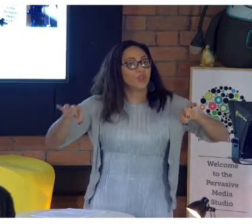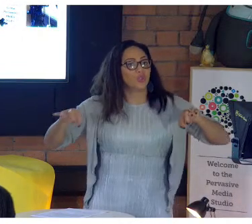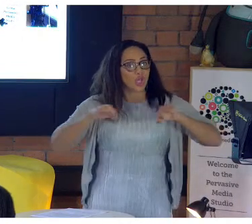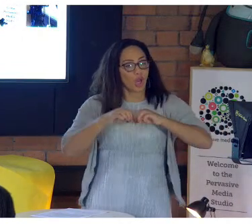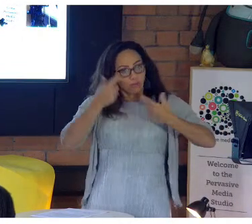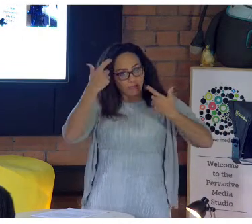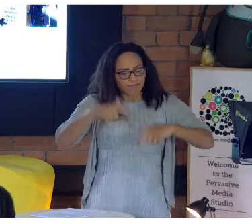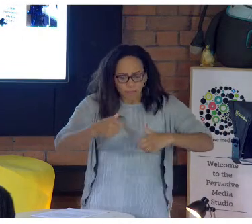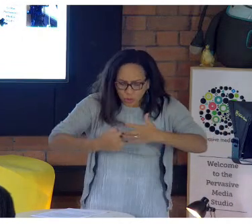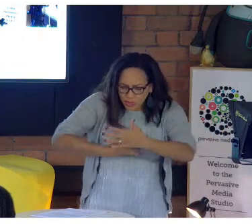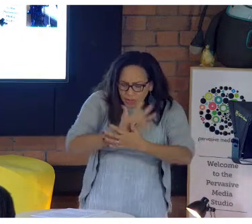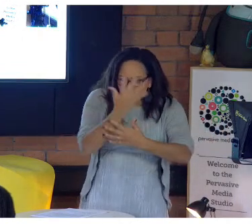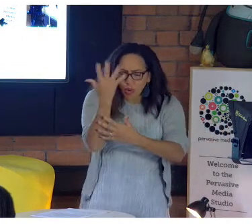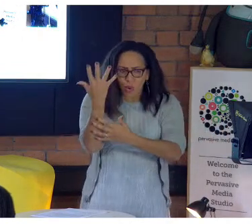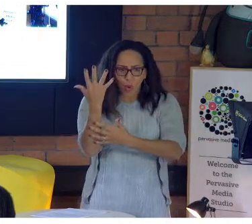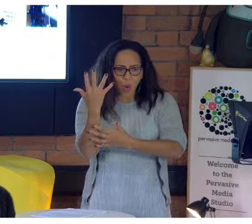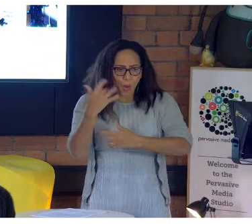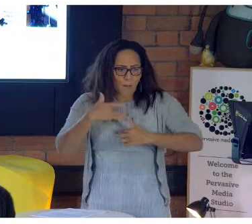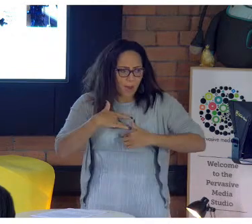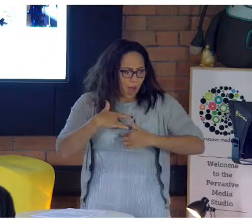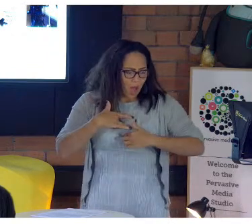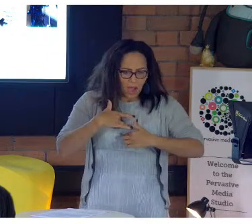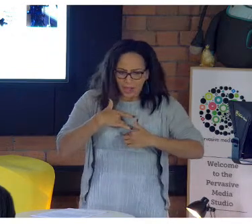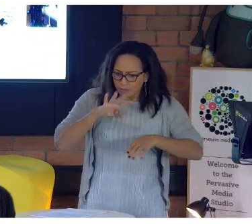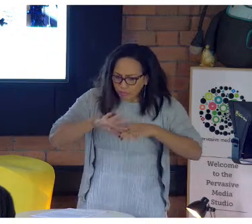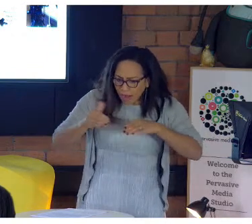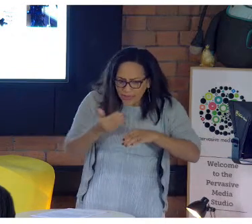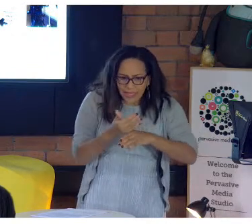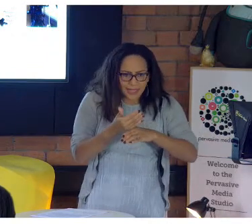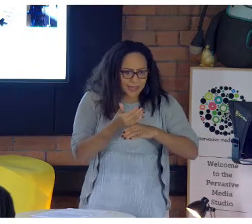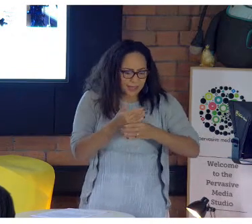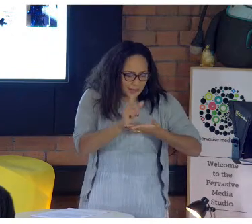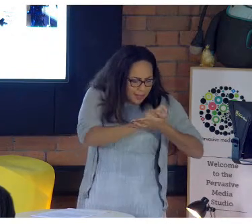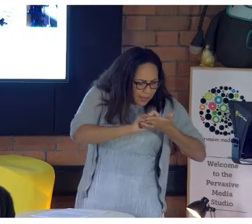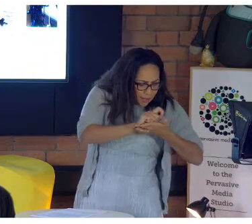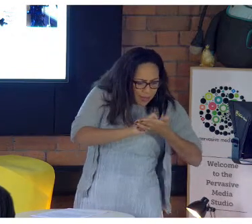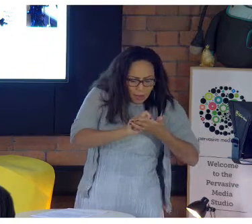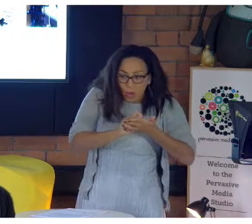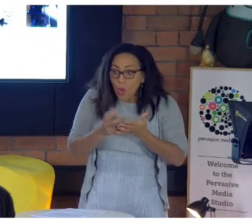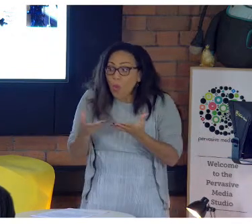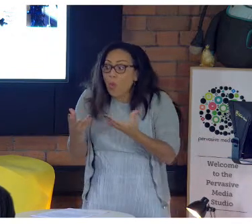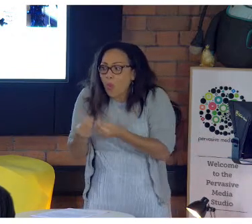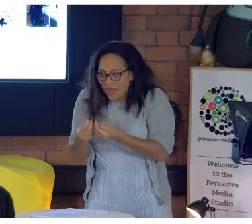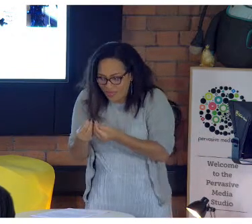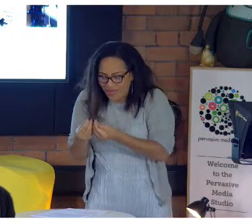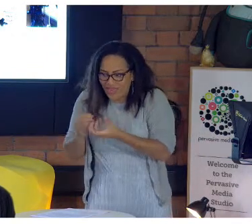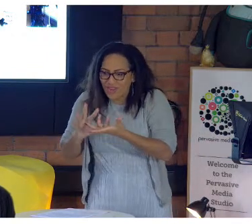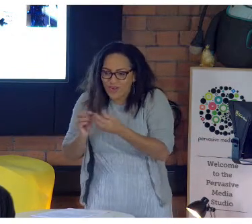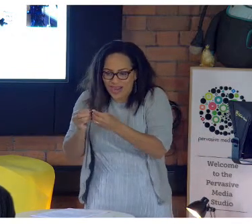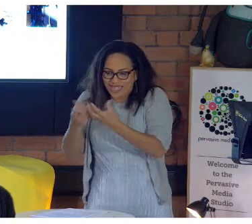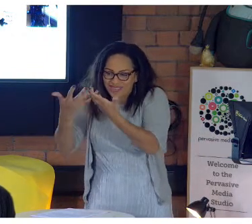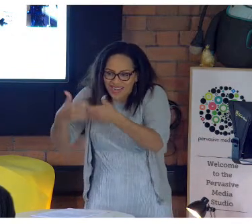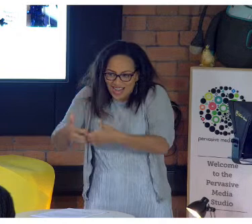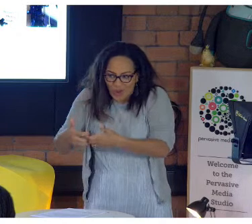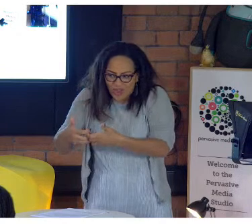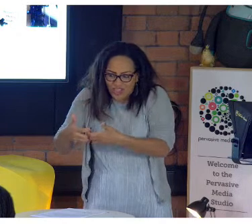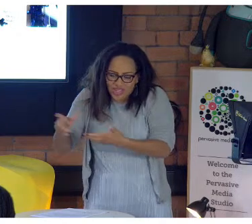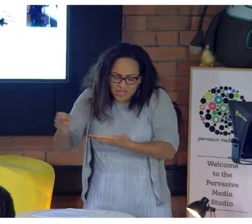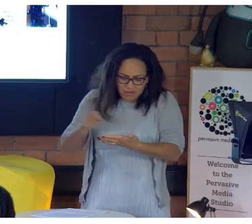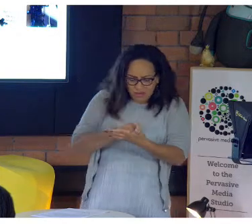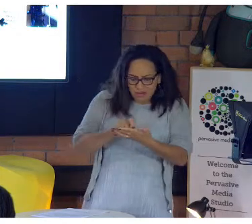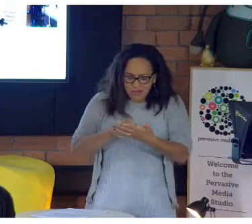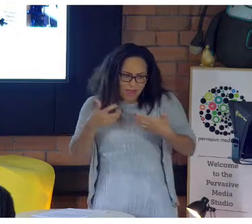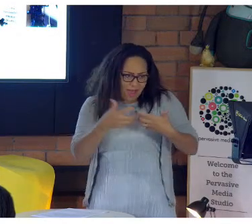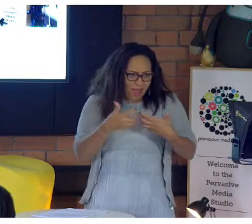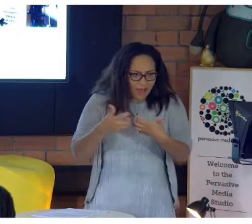to enhance this live illustration practice with the help of creative technologies. So my aim with this project, Live